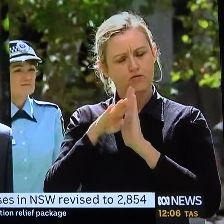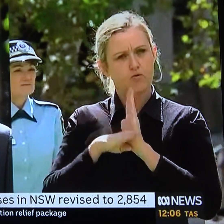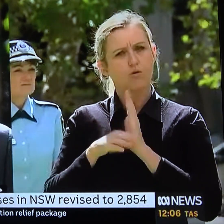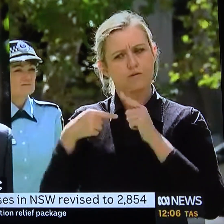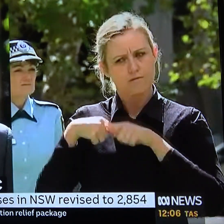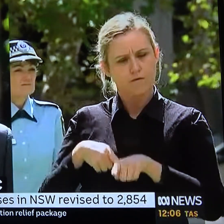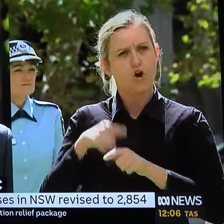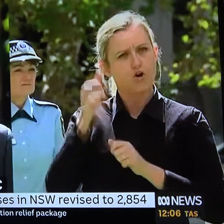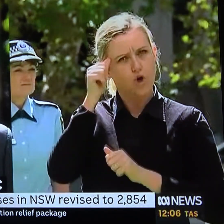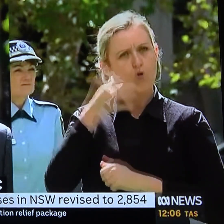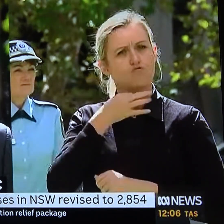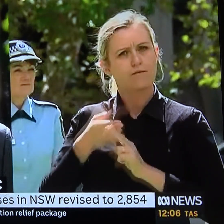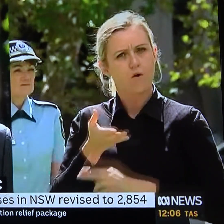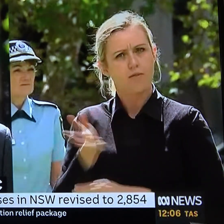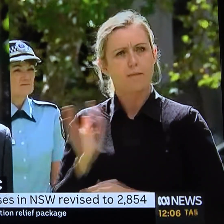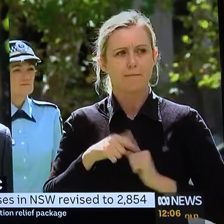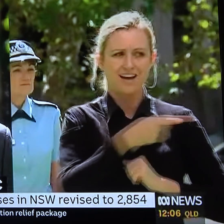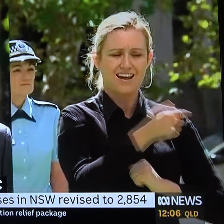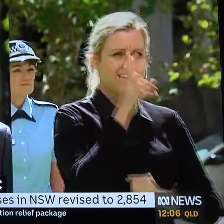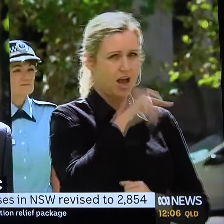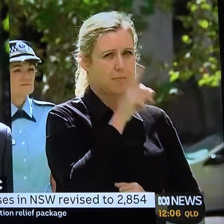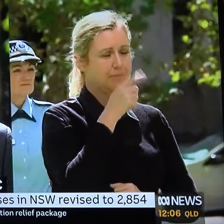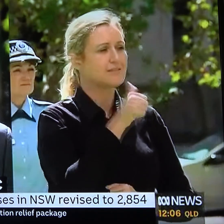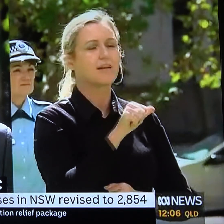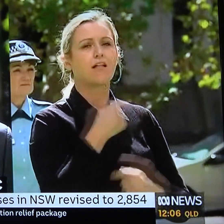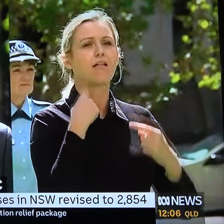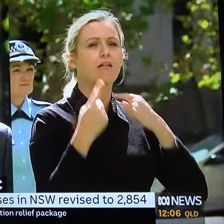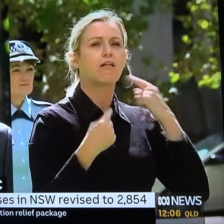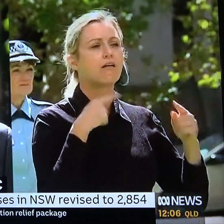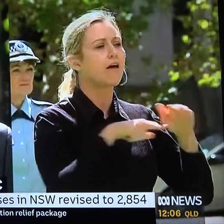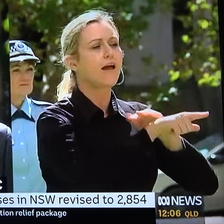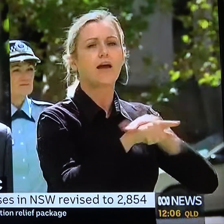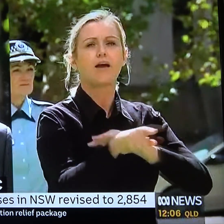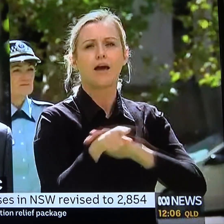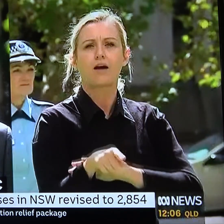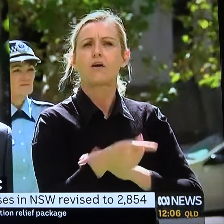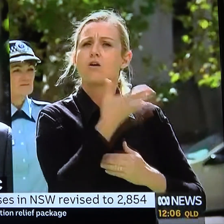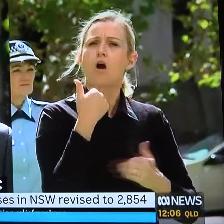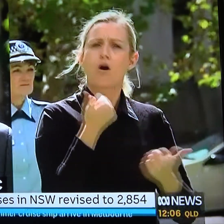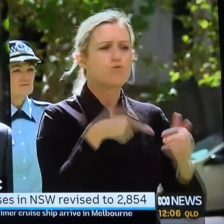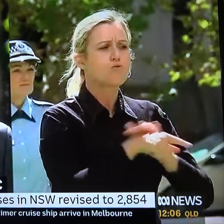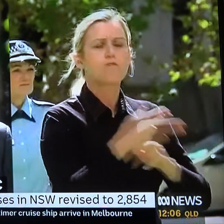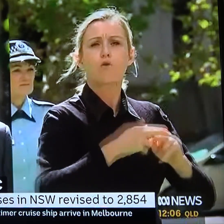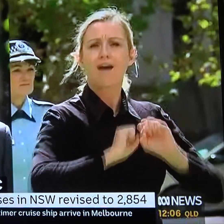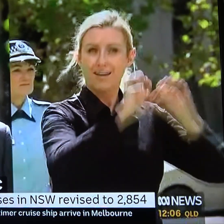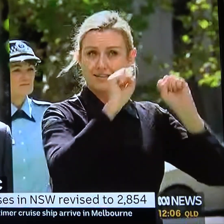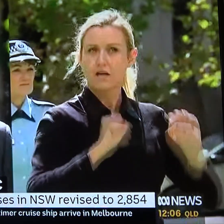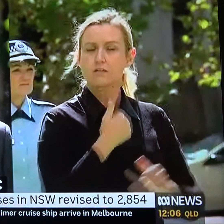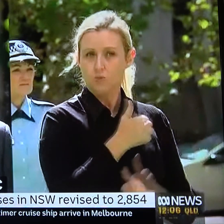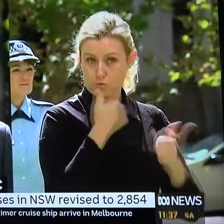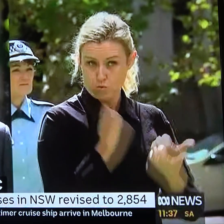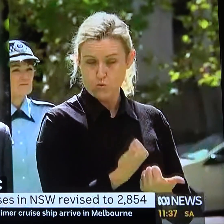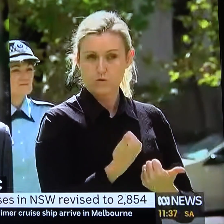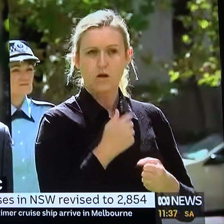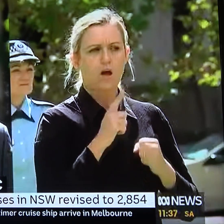but you do need to maintain your social distancing. You are as vulnerable as any part of the community in the sense of